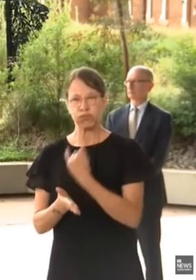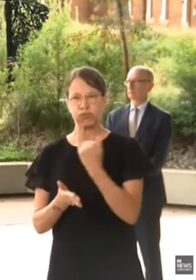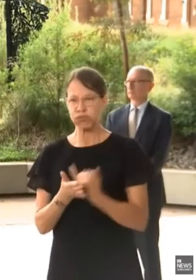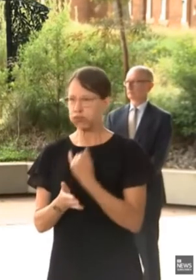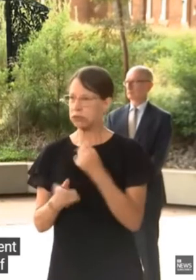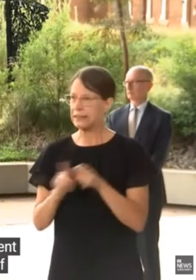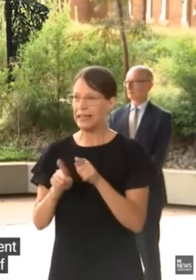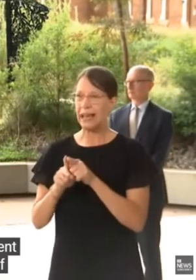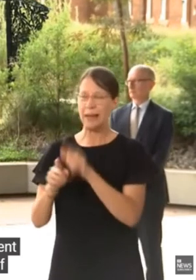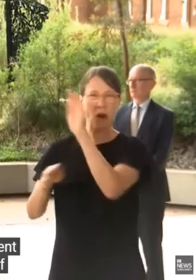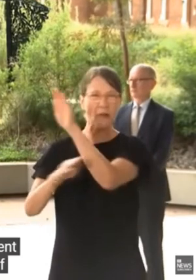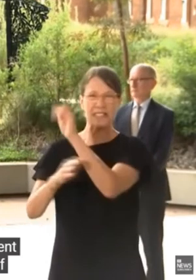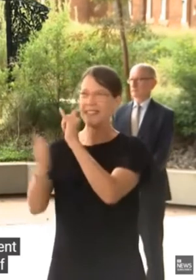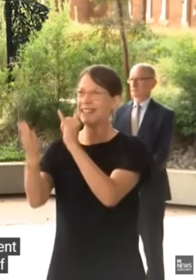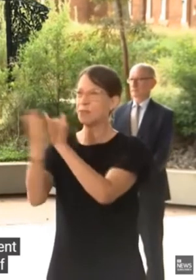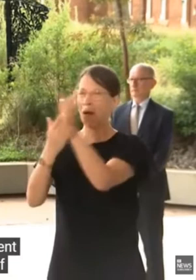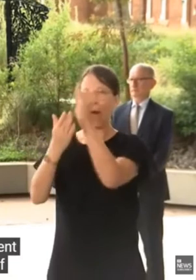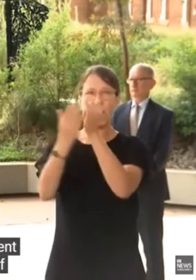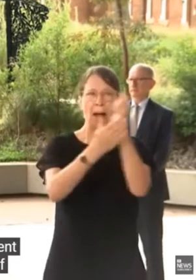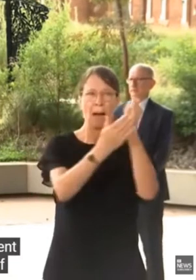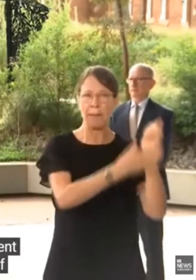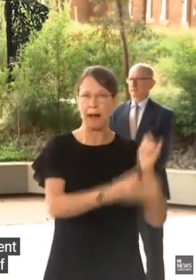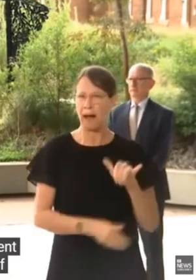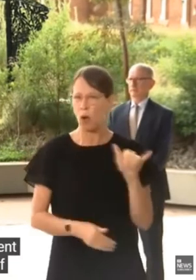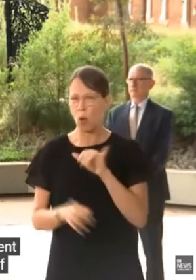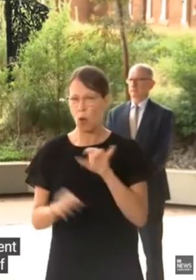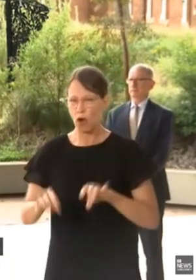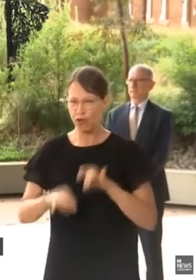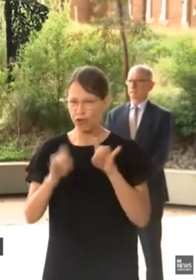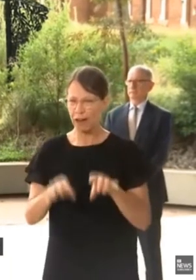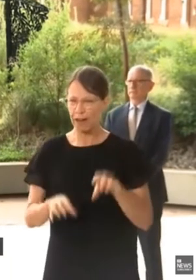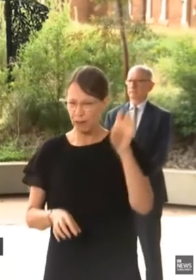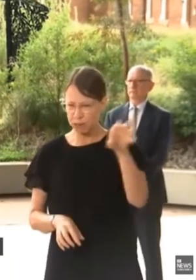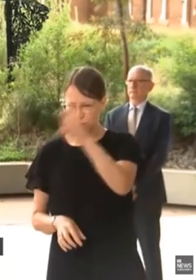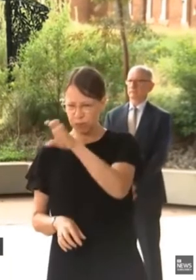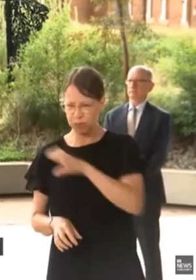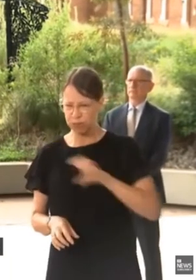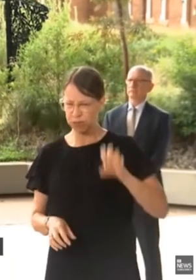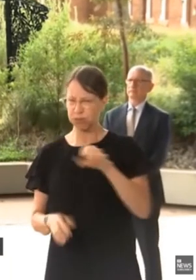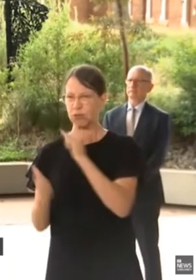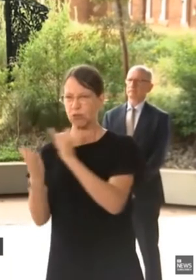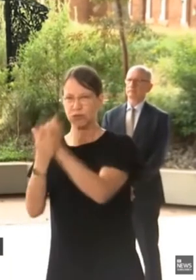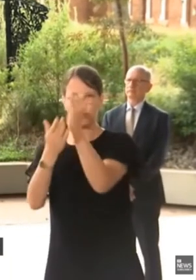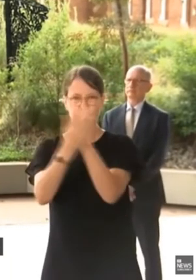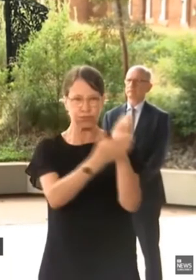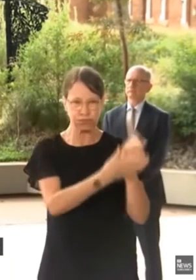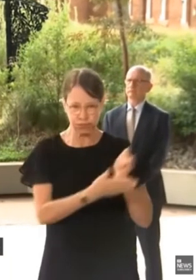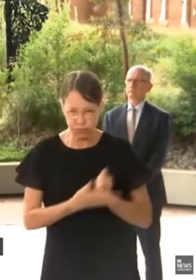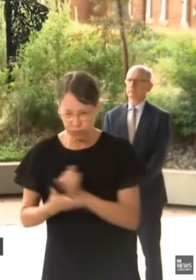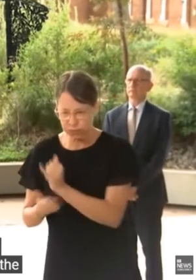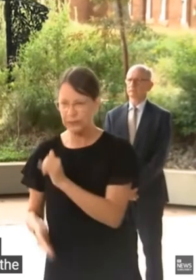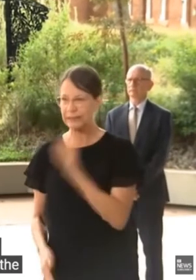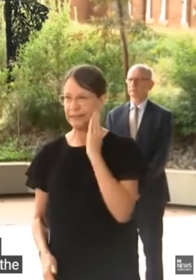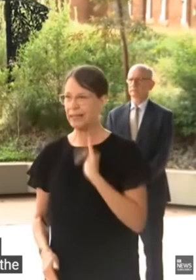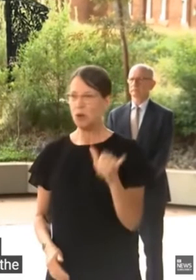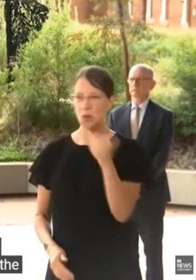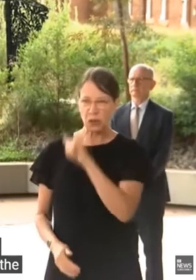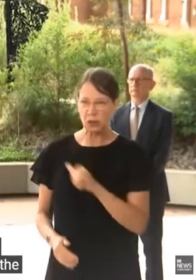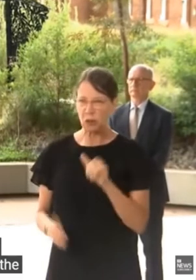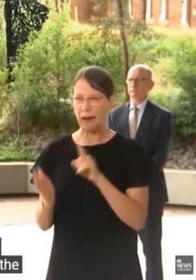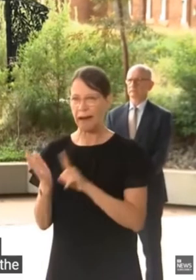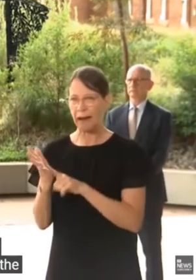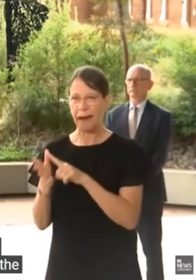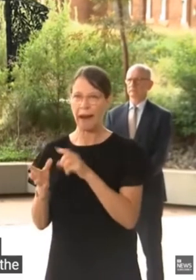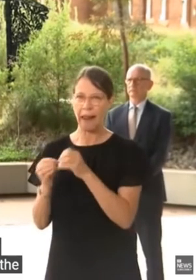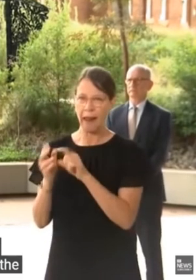of the federal government here, or of state governments around the country. But ultimately, whether it's a Labor government or a Liberal government, everyone is